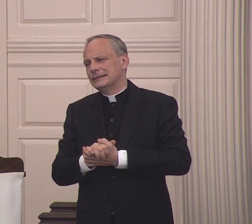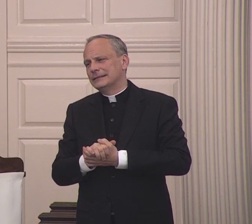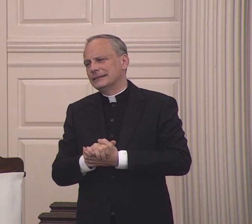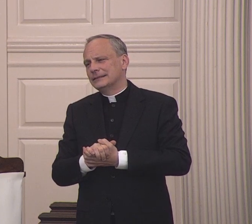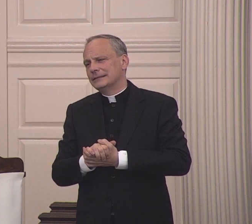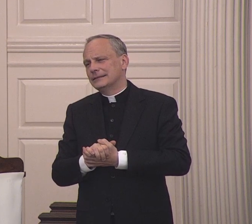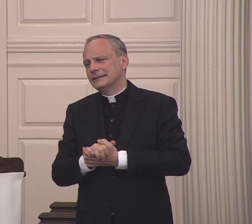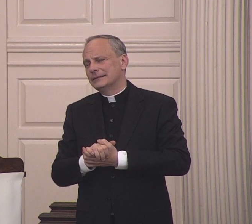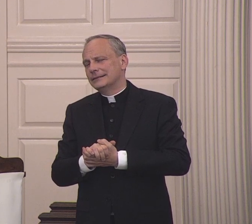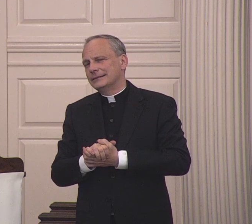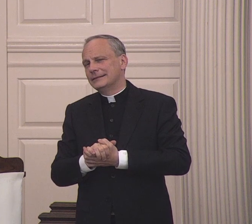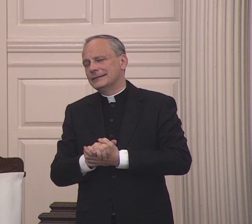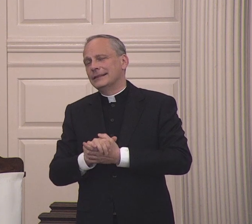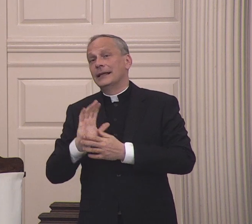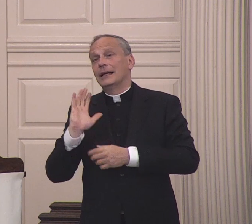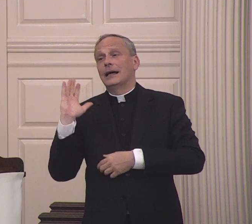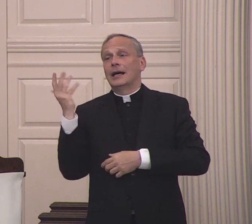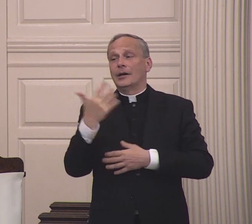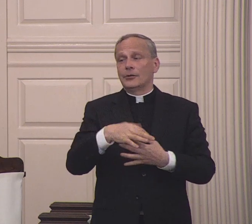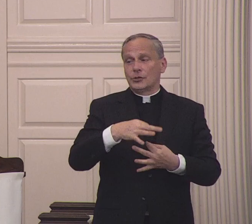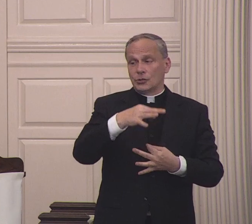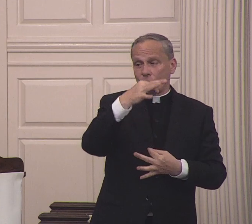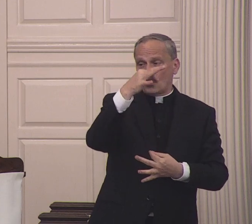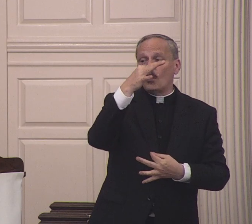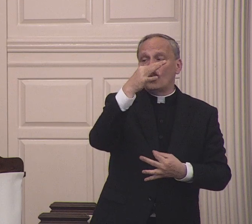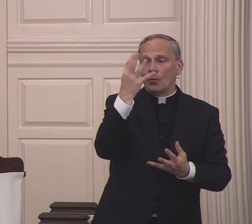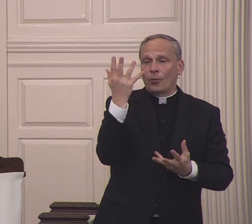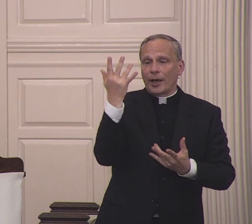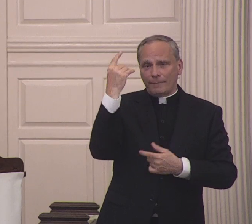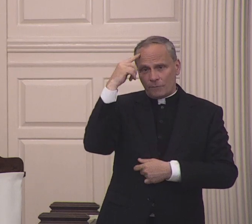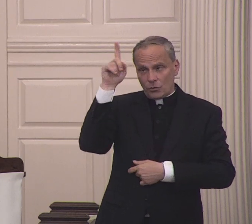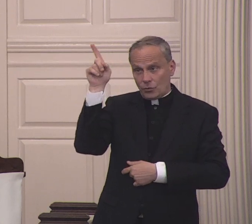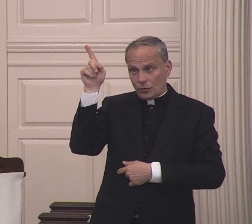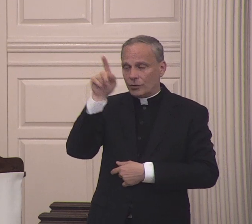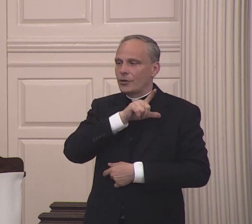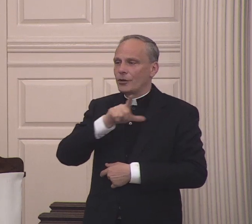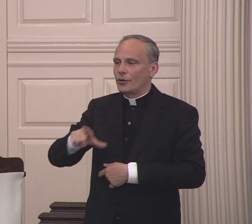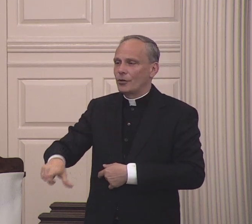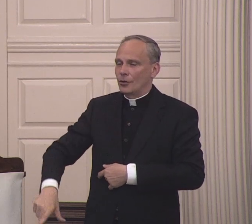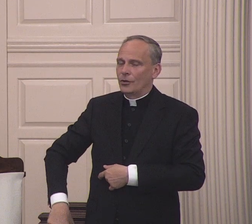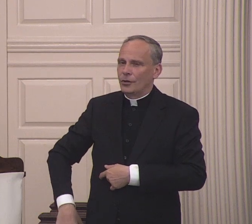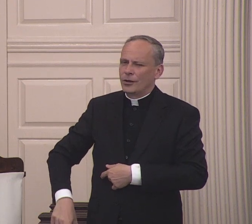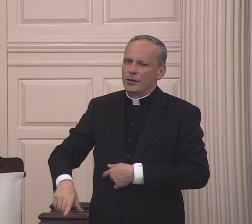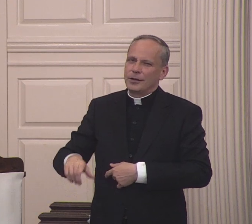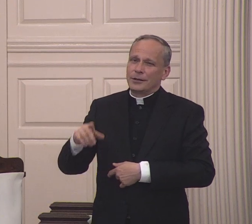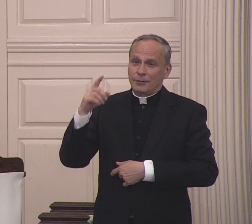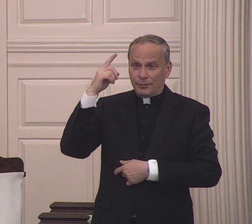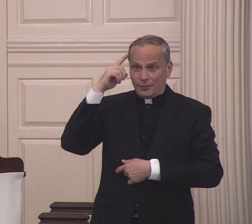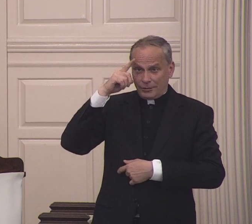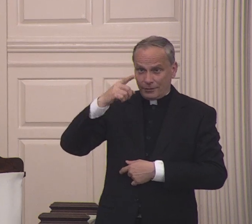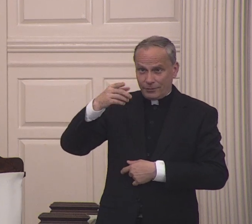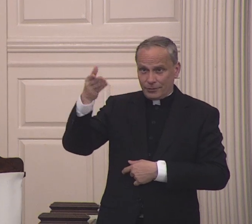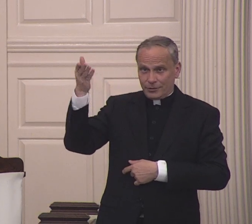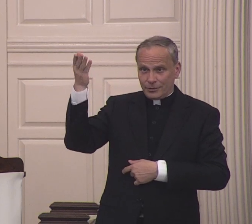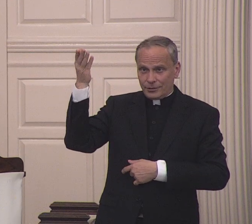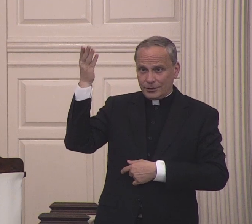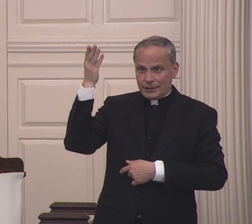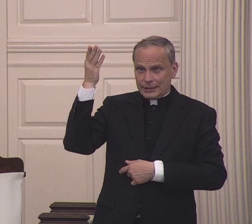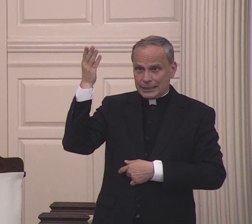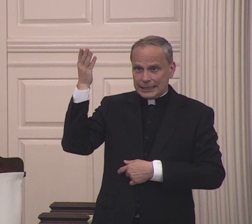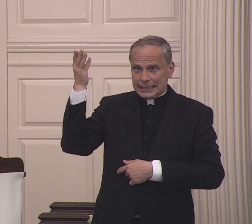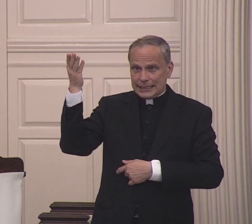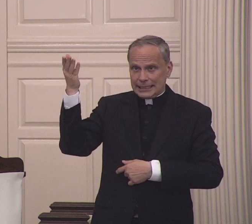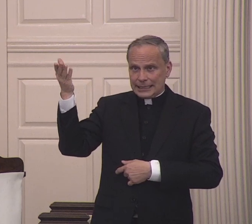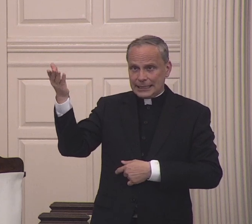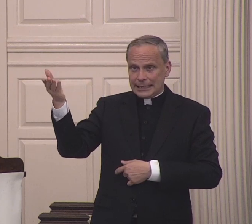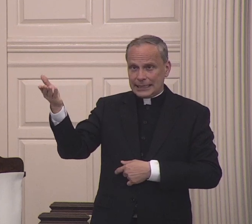Our soul waits for the Lord, who is our help